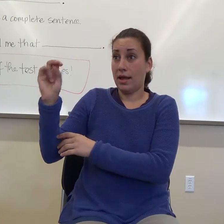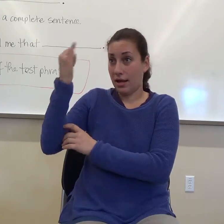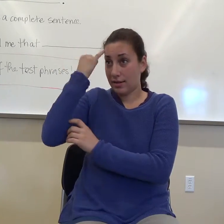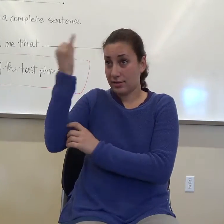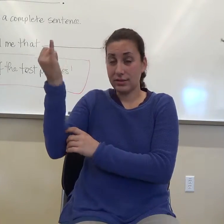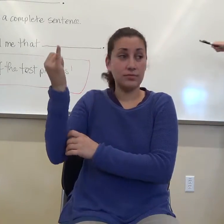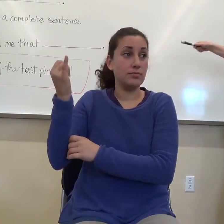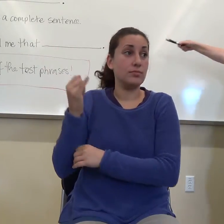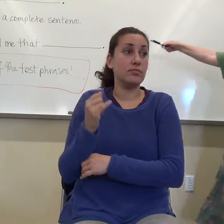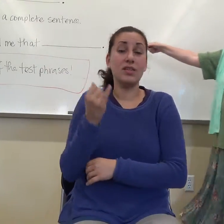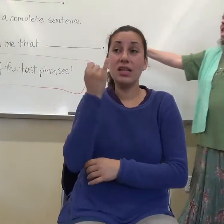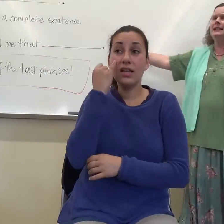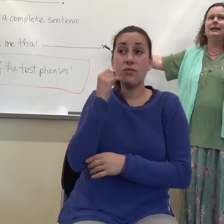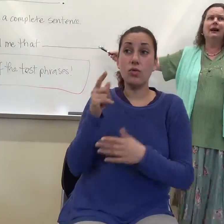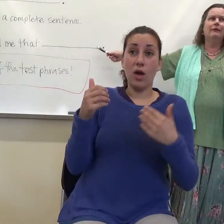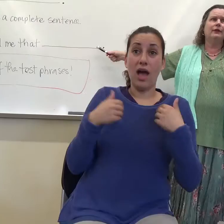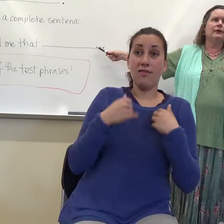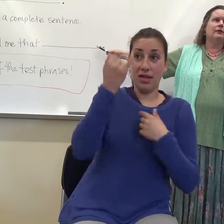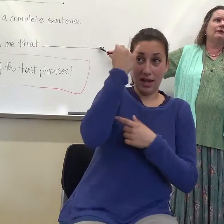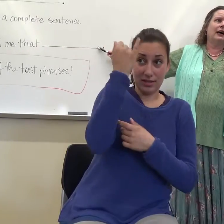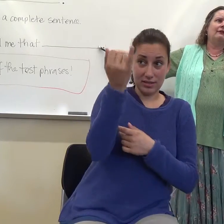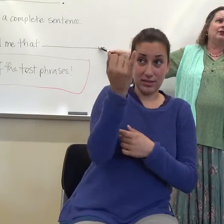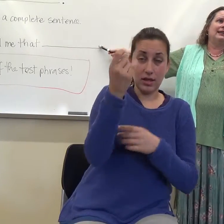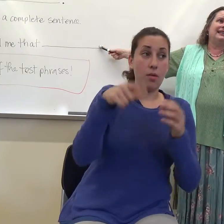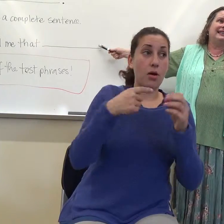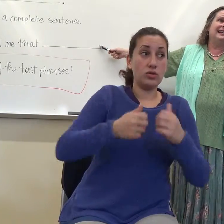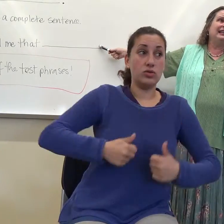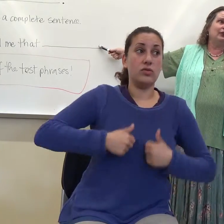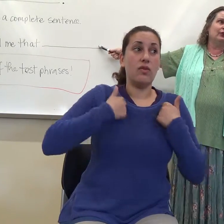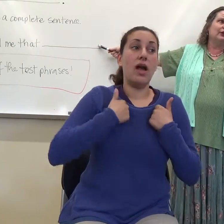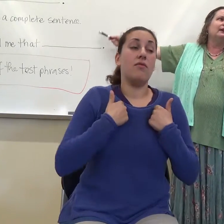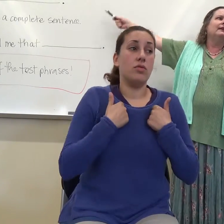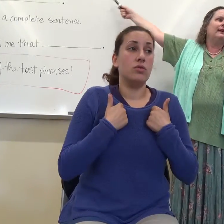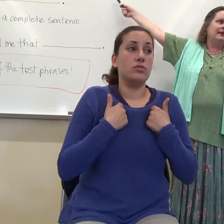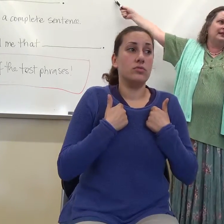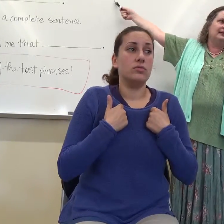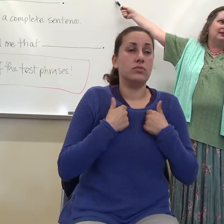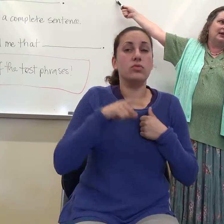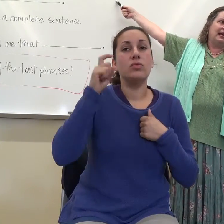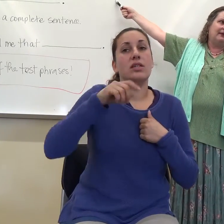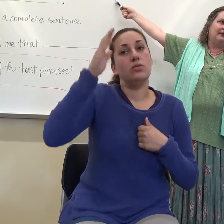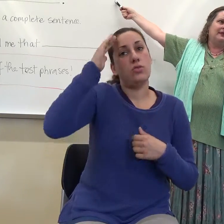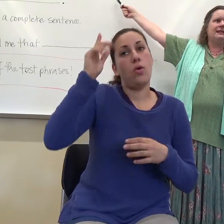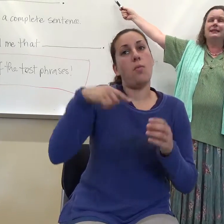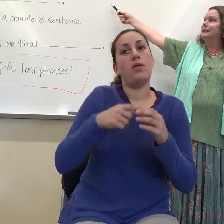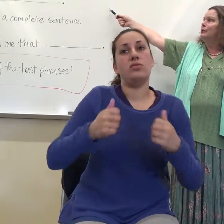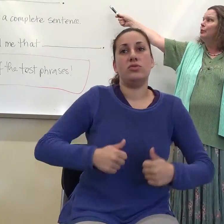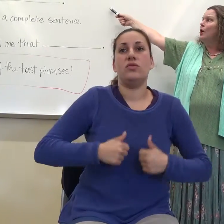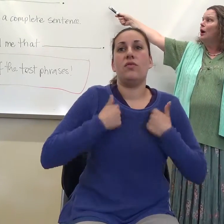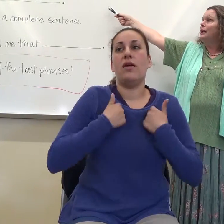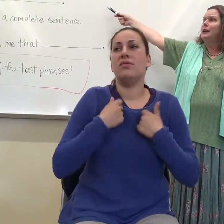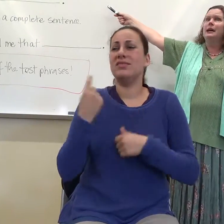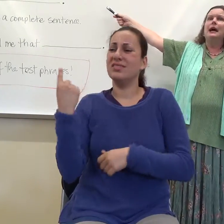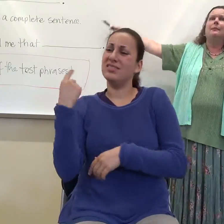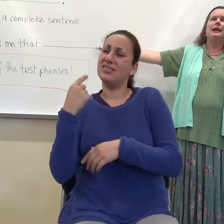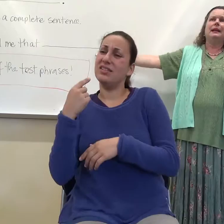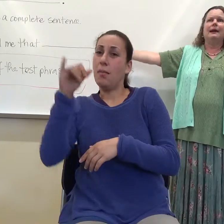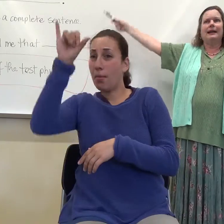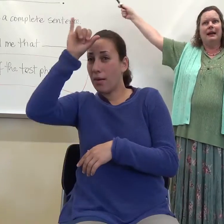have the idea of the survival in here, this is okay. This is a little broad, but I